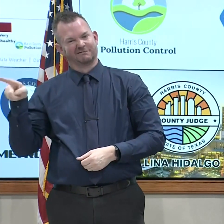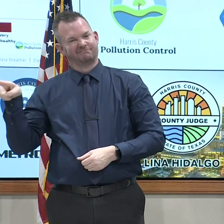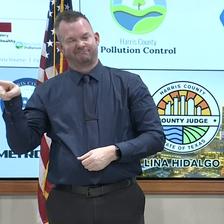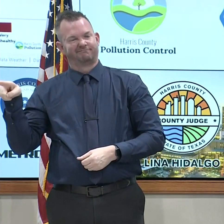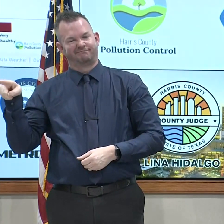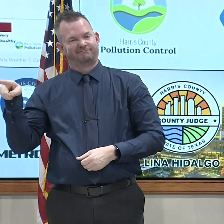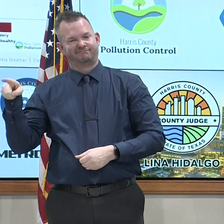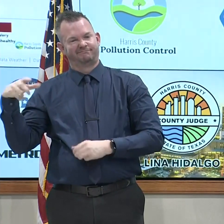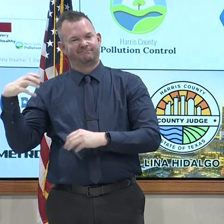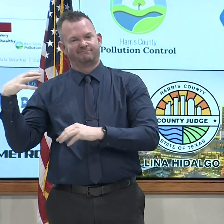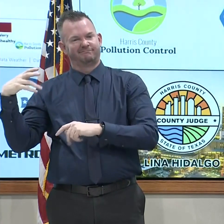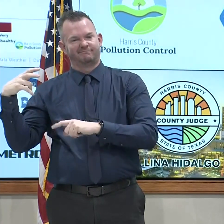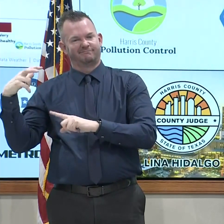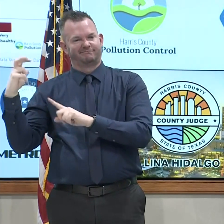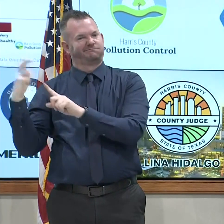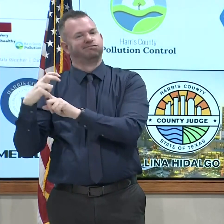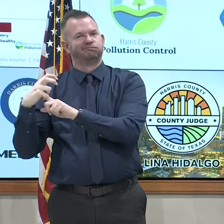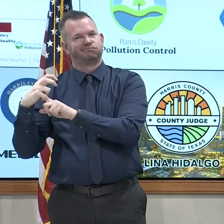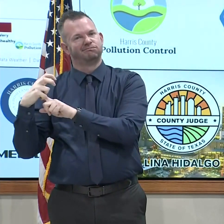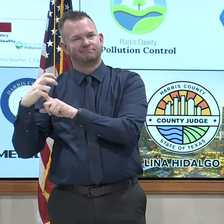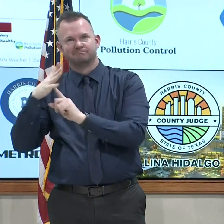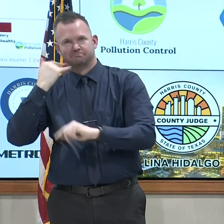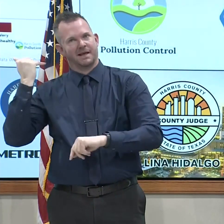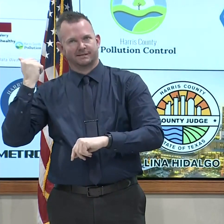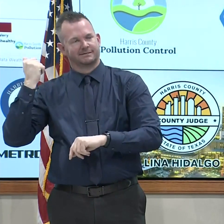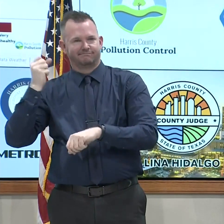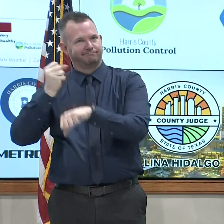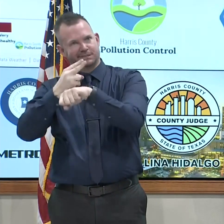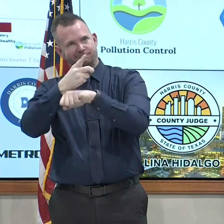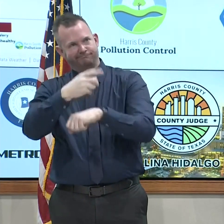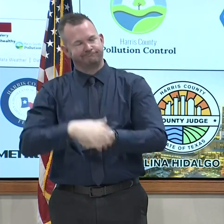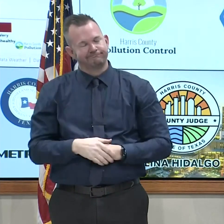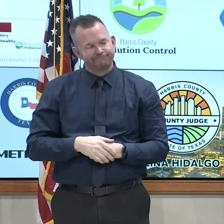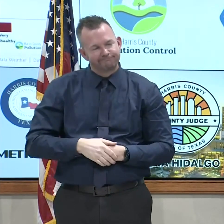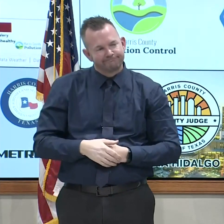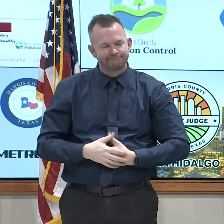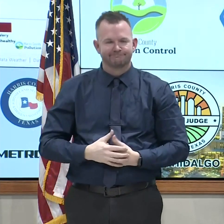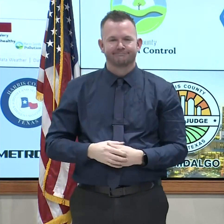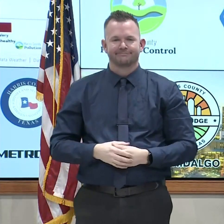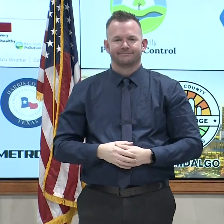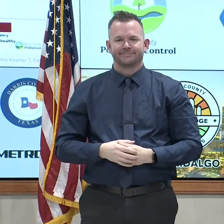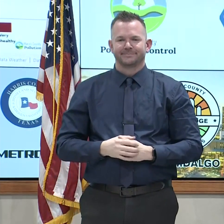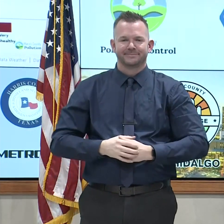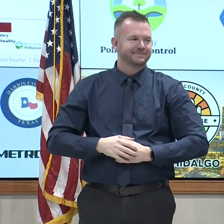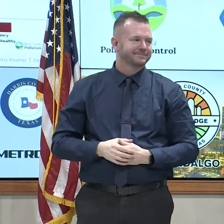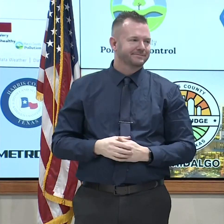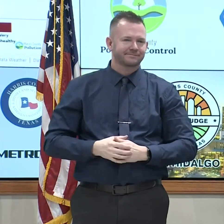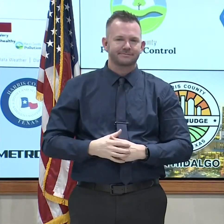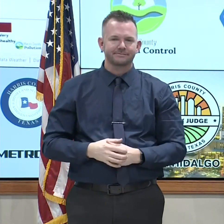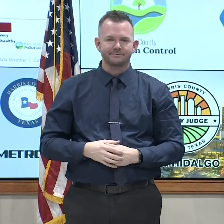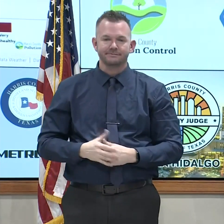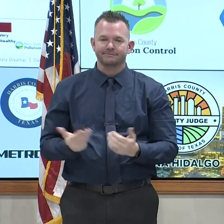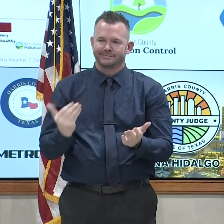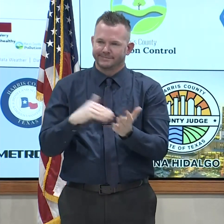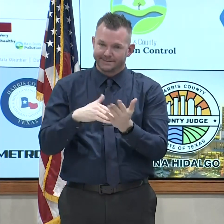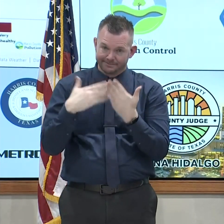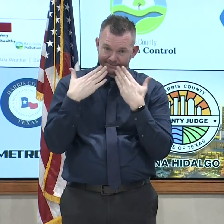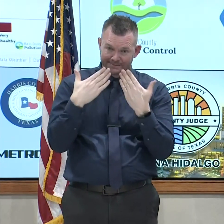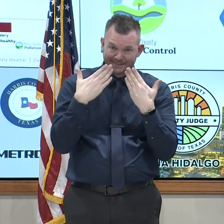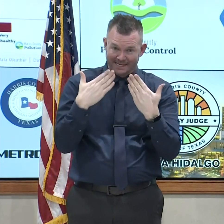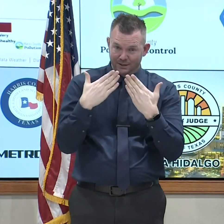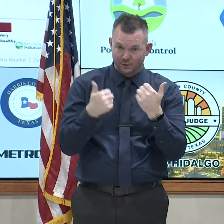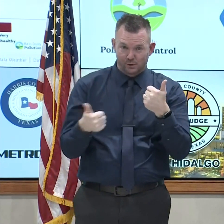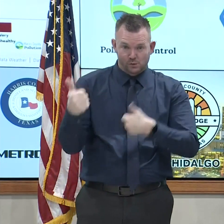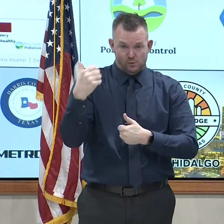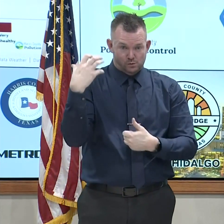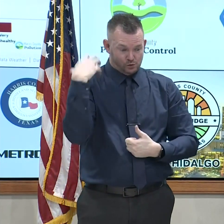And with that, let me once again thank Judge Hidalgo for her leadership.